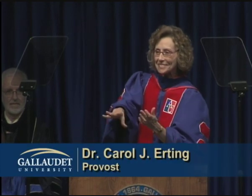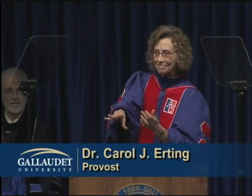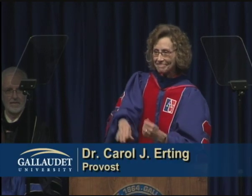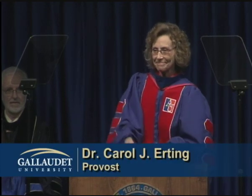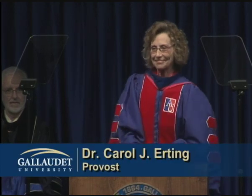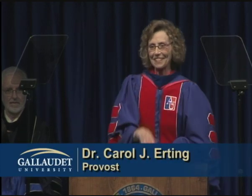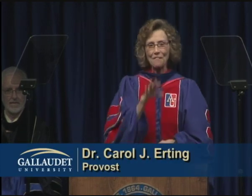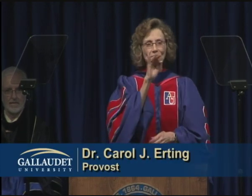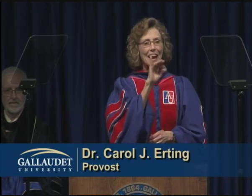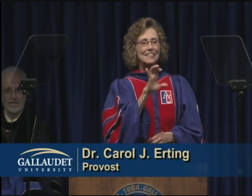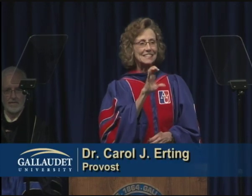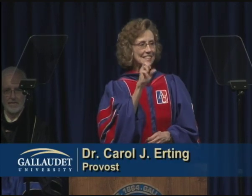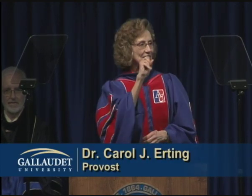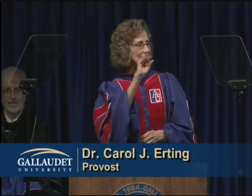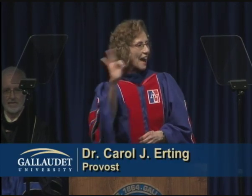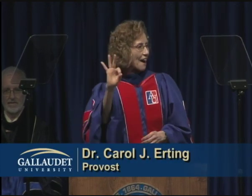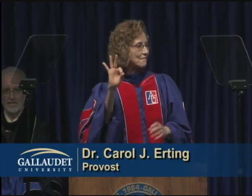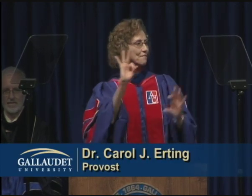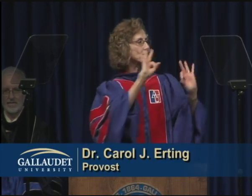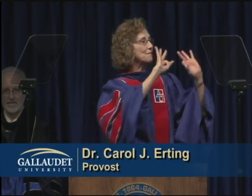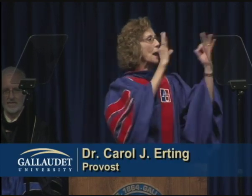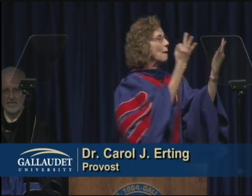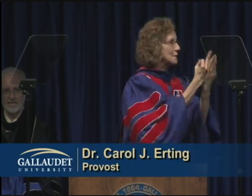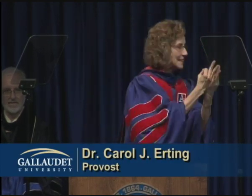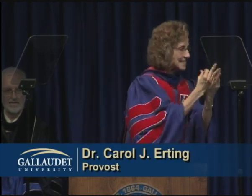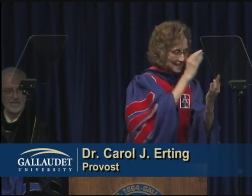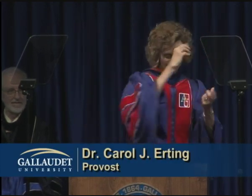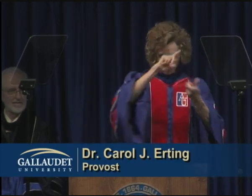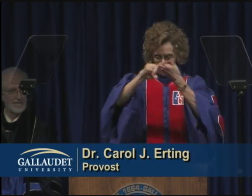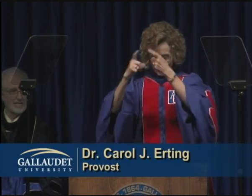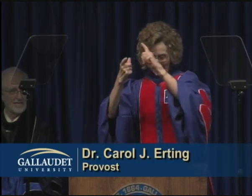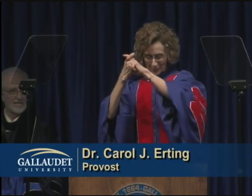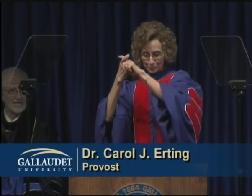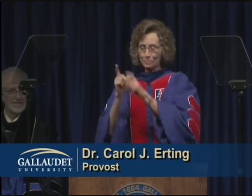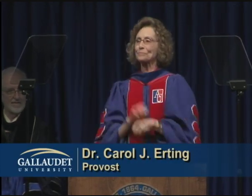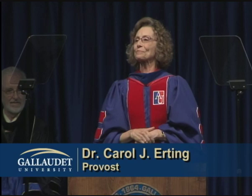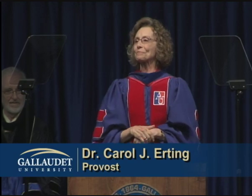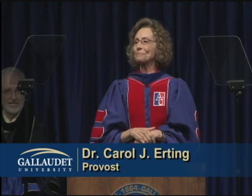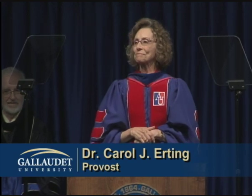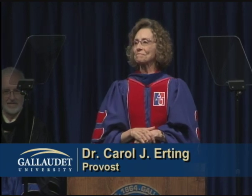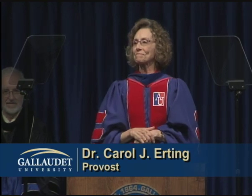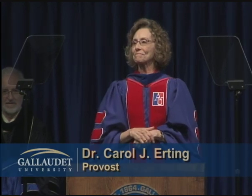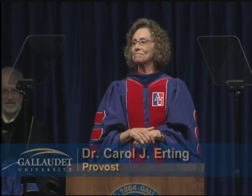Greetings, students, faculty, staff, families, and friends.